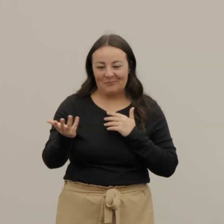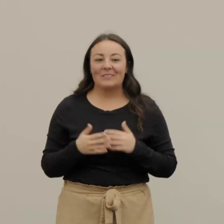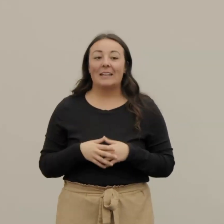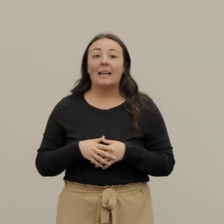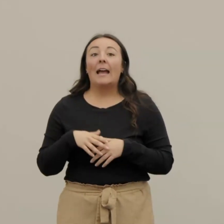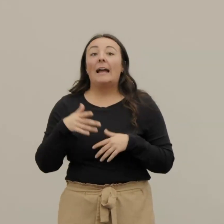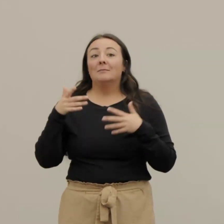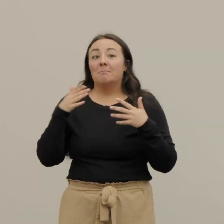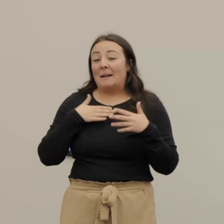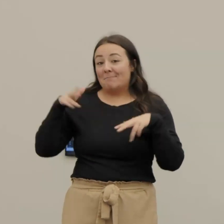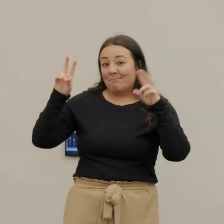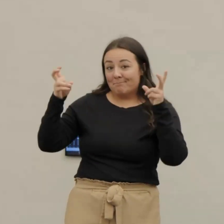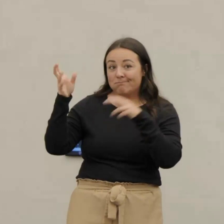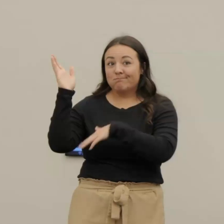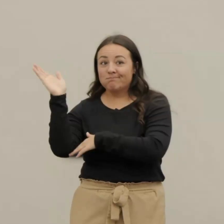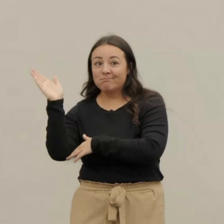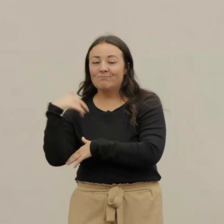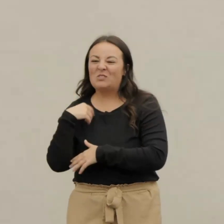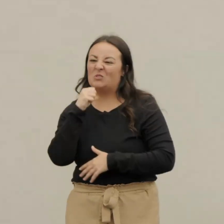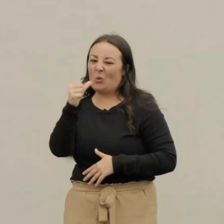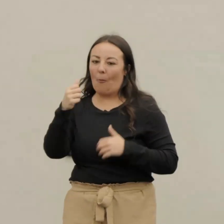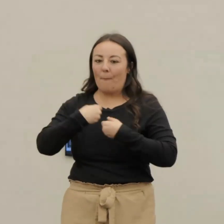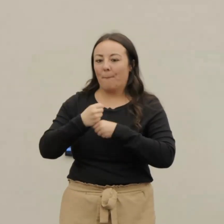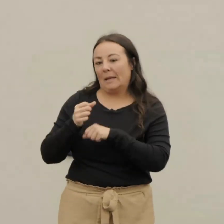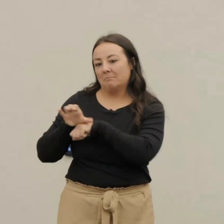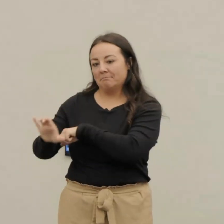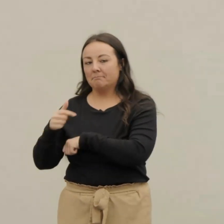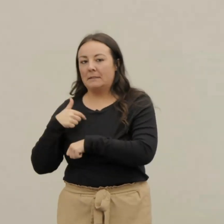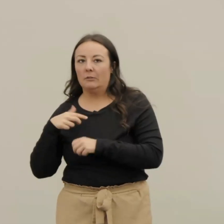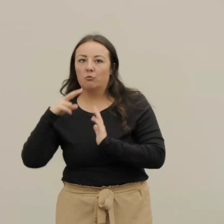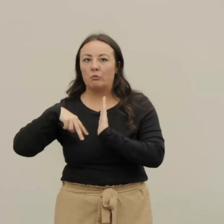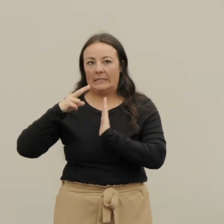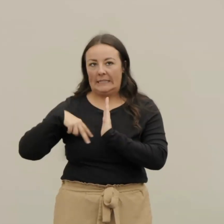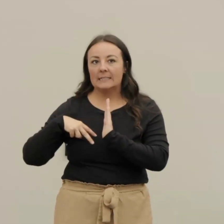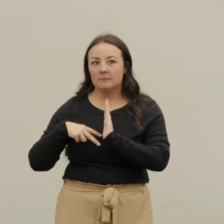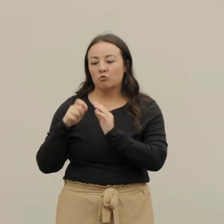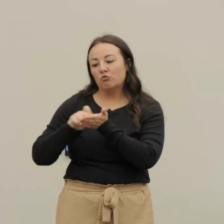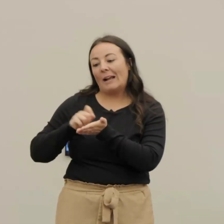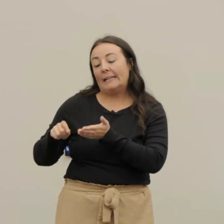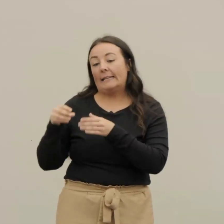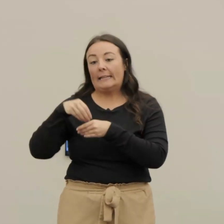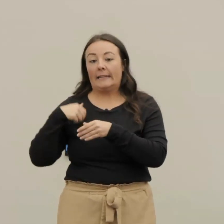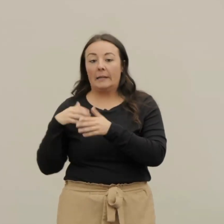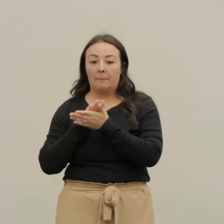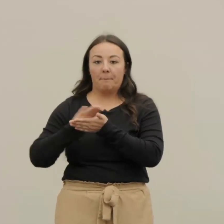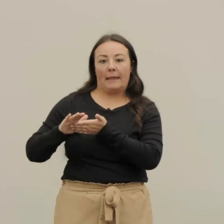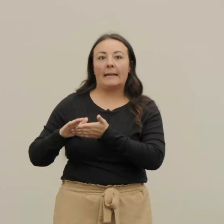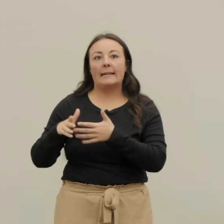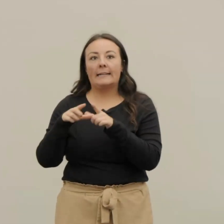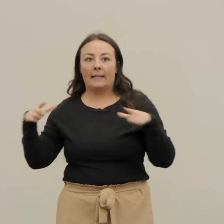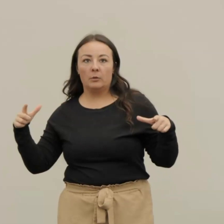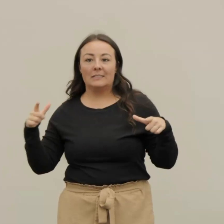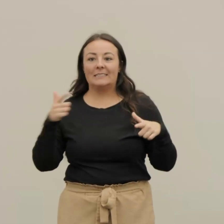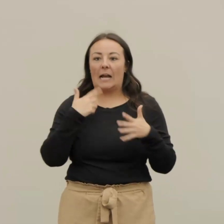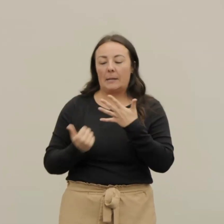me read, writing in plain language. Let's dive in. Oh, I'm Chief Information